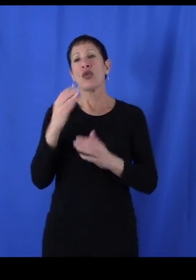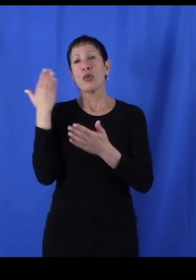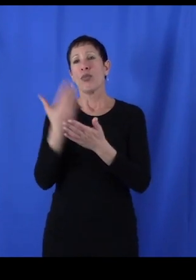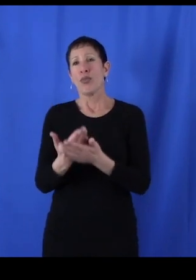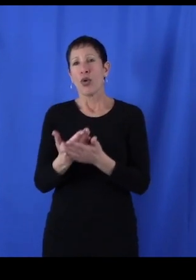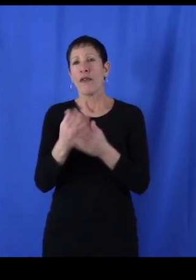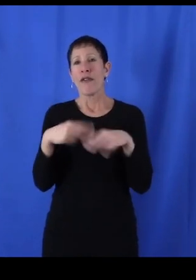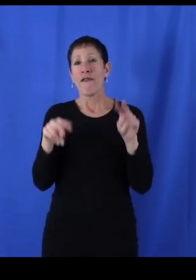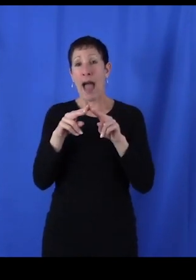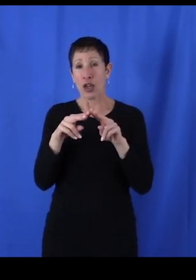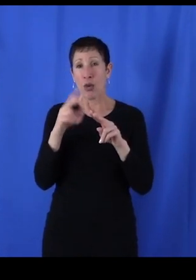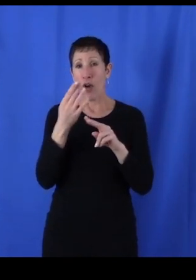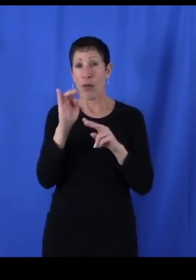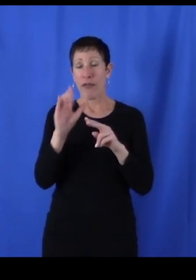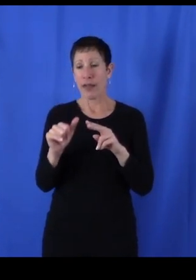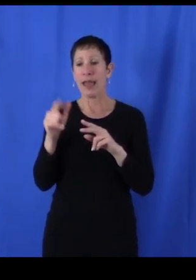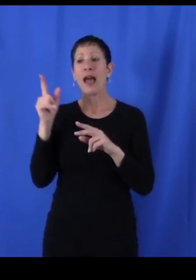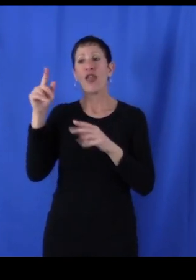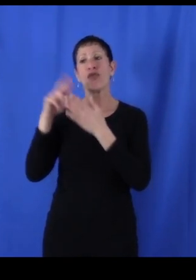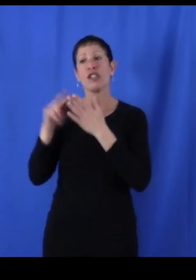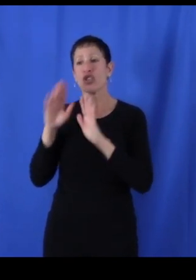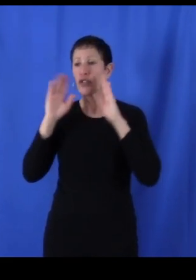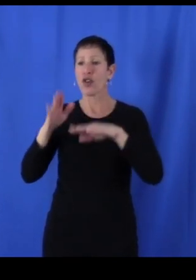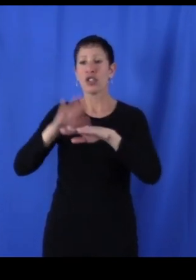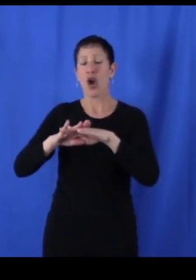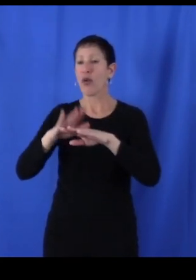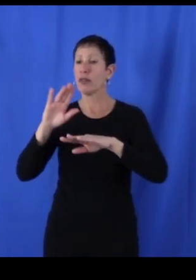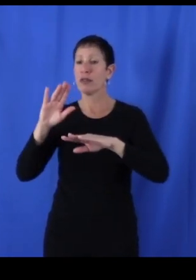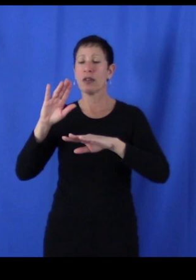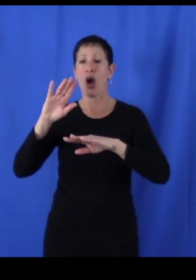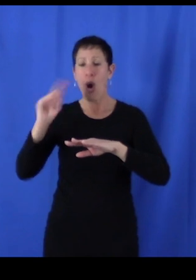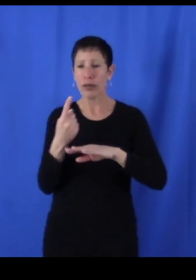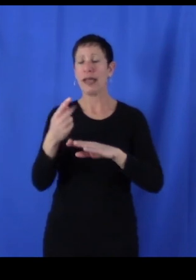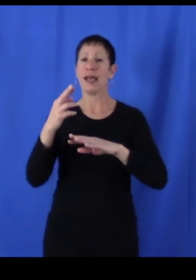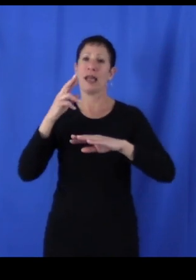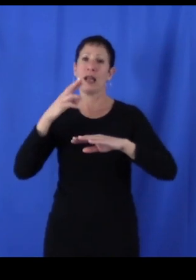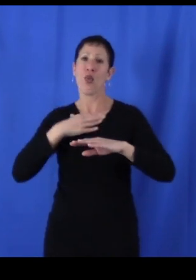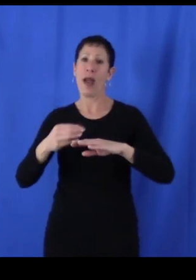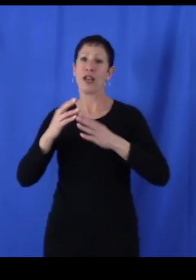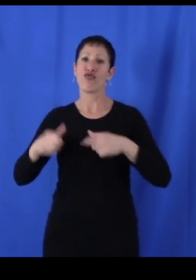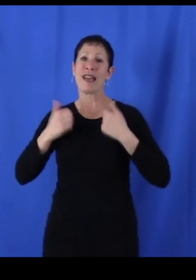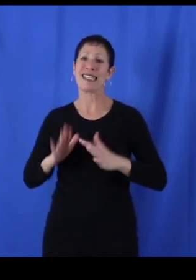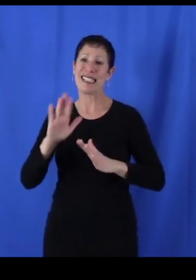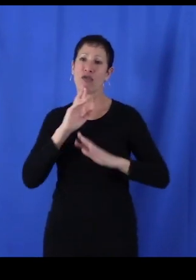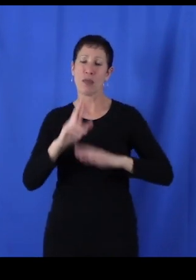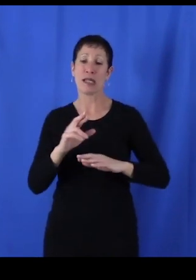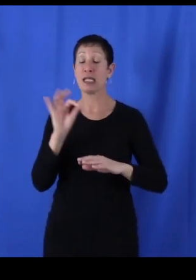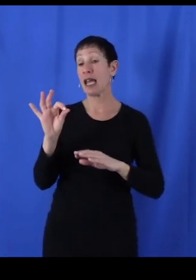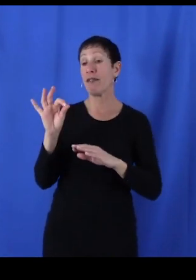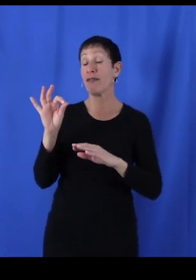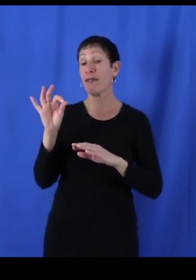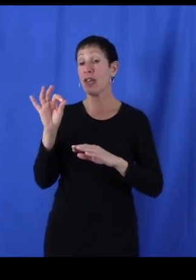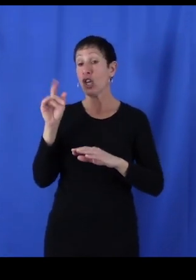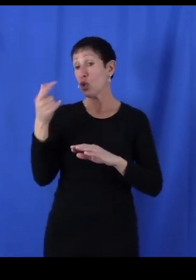they focused solely on the responses of white residents. And you were determined to be a liberal if you said that